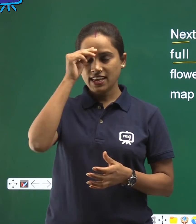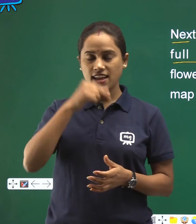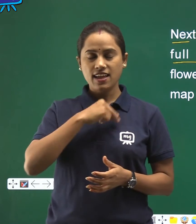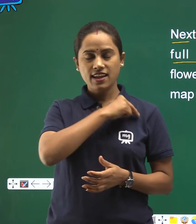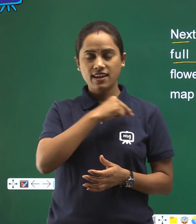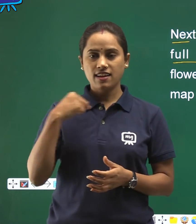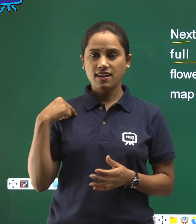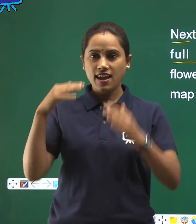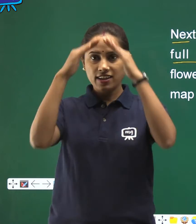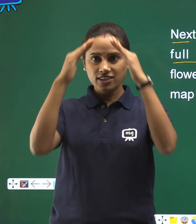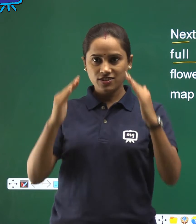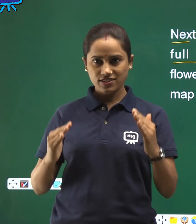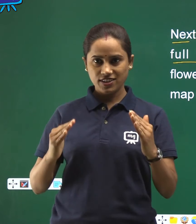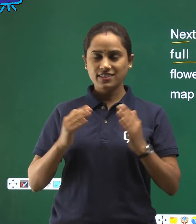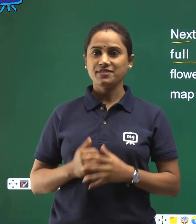churches